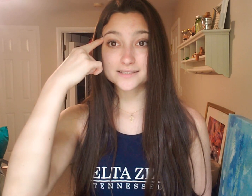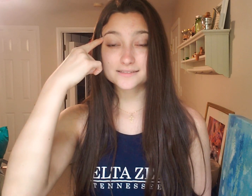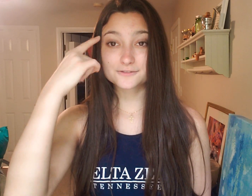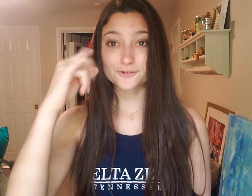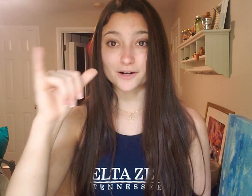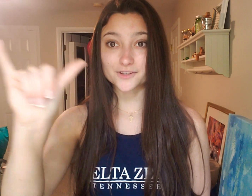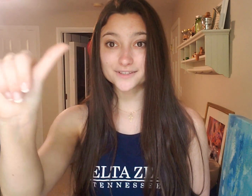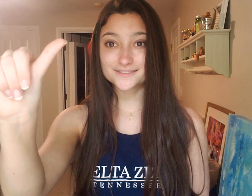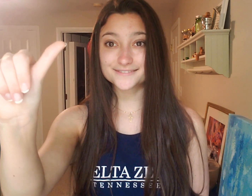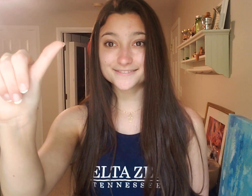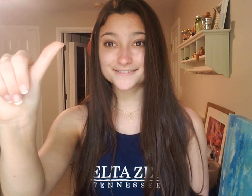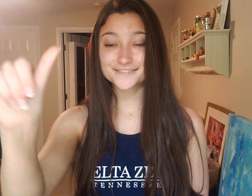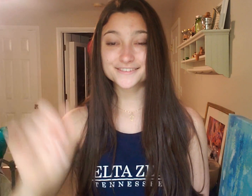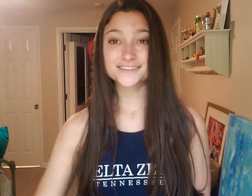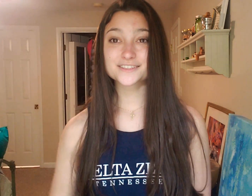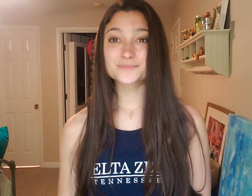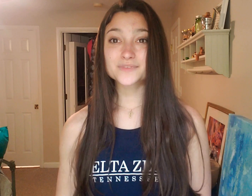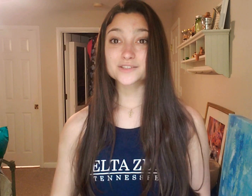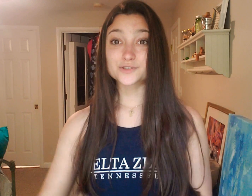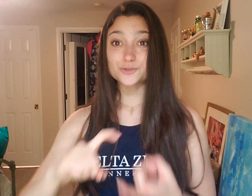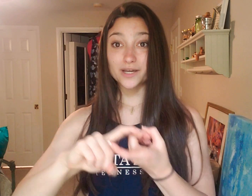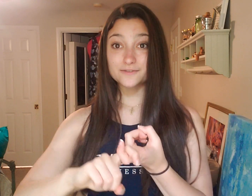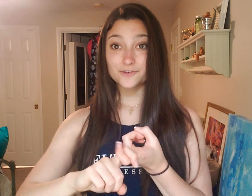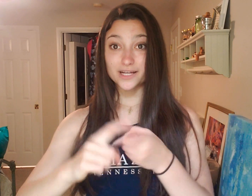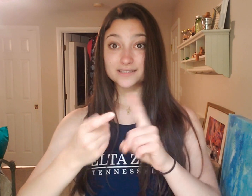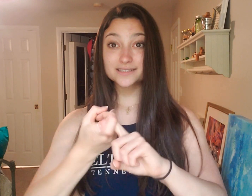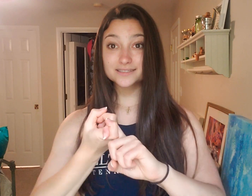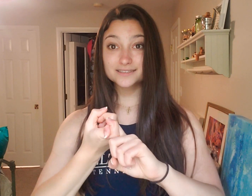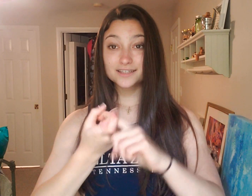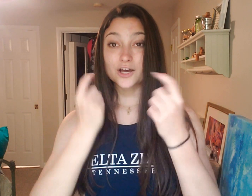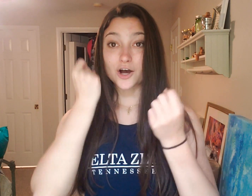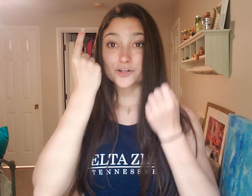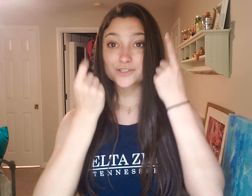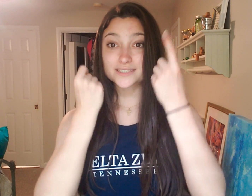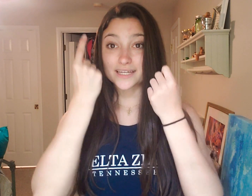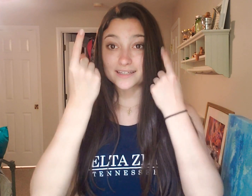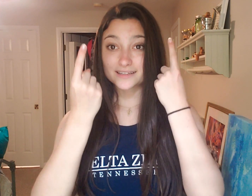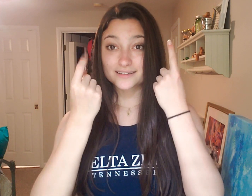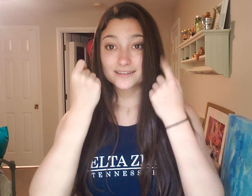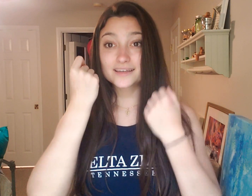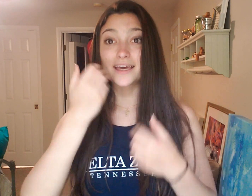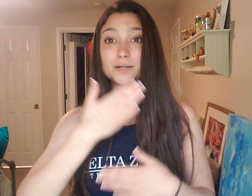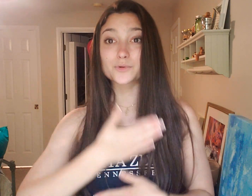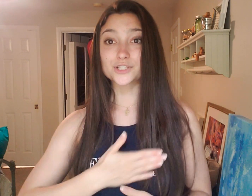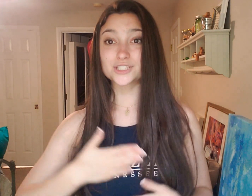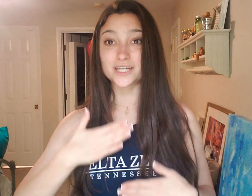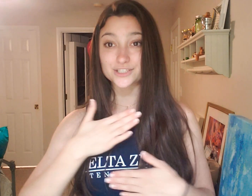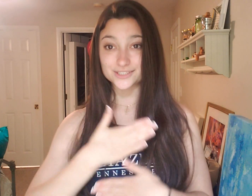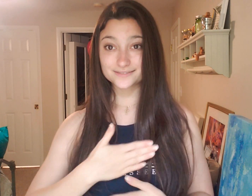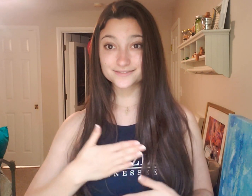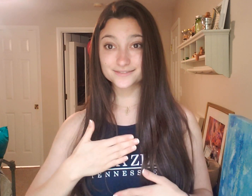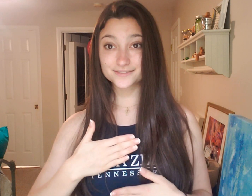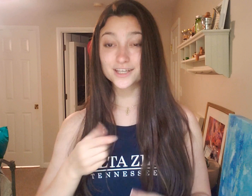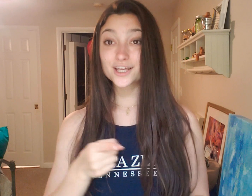Steadfast forever. So to my friends, understanding and appreciation.